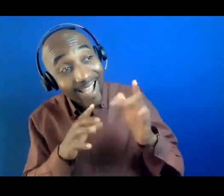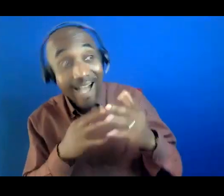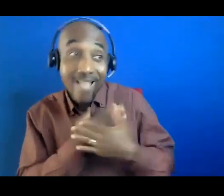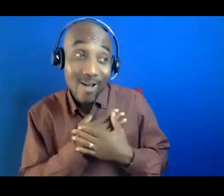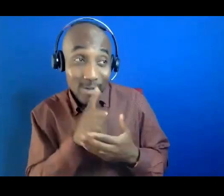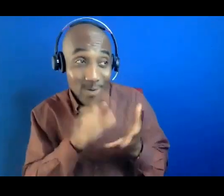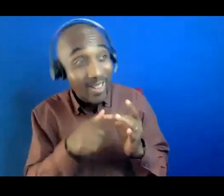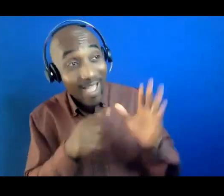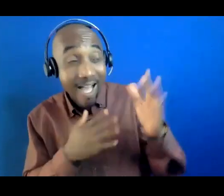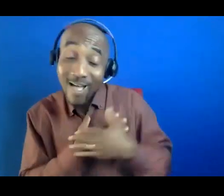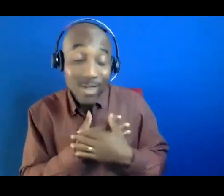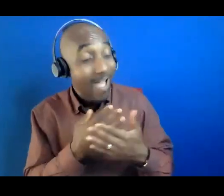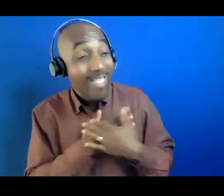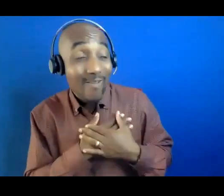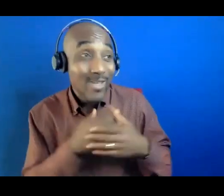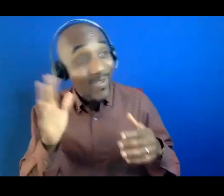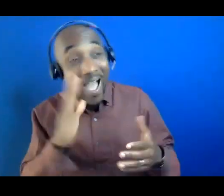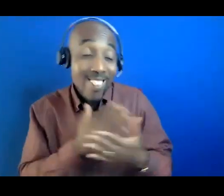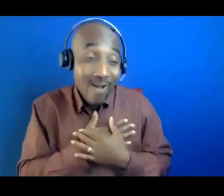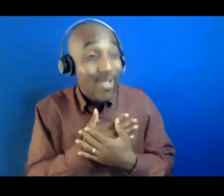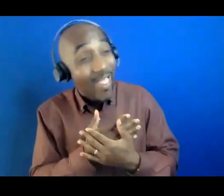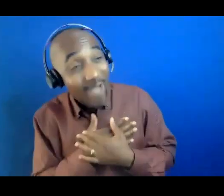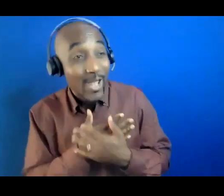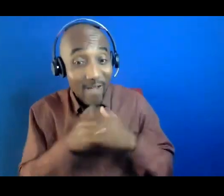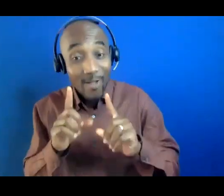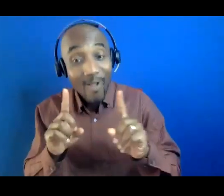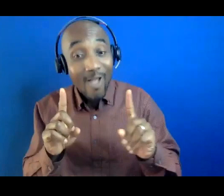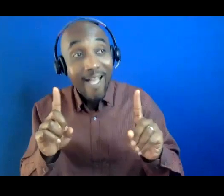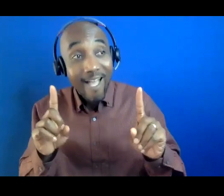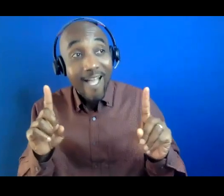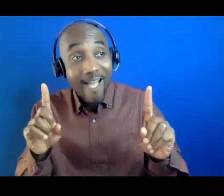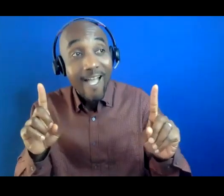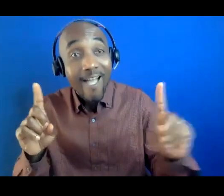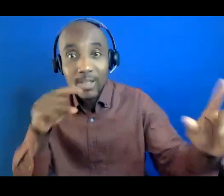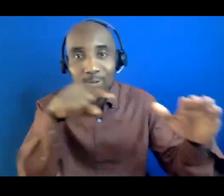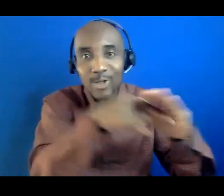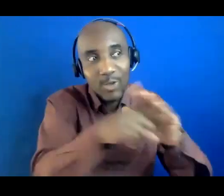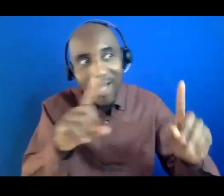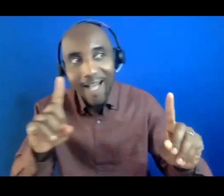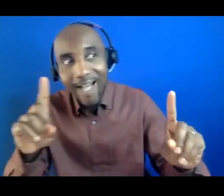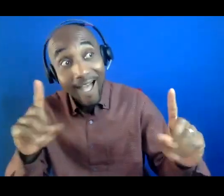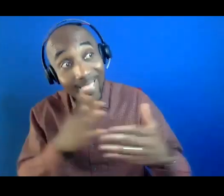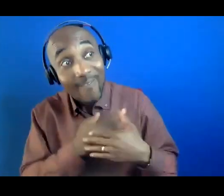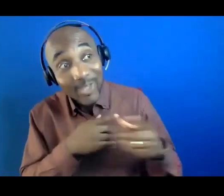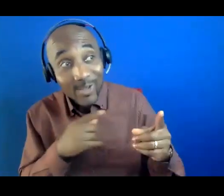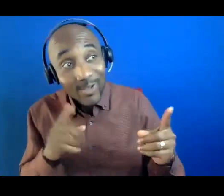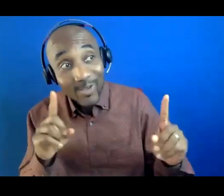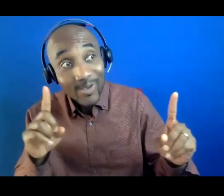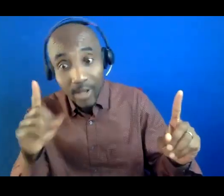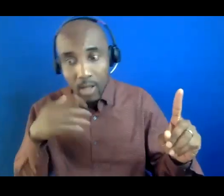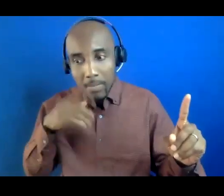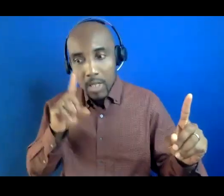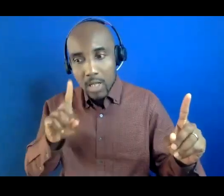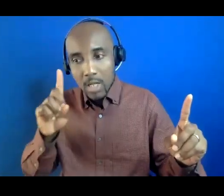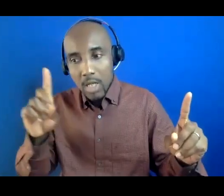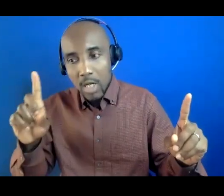you. I love you. And I kept saying it to her as she was going to catch the tube. And as I was walking